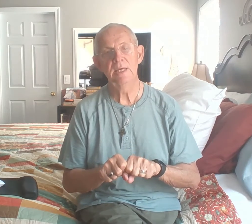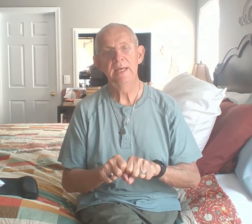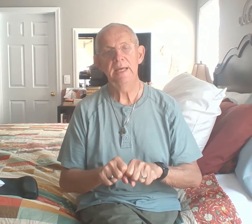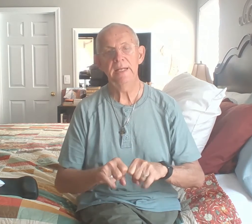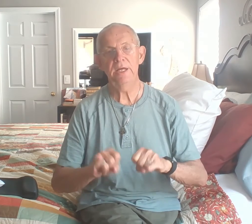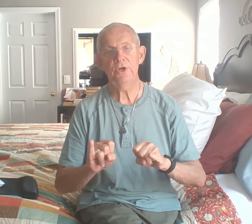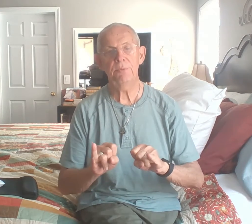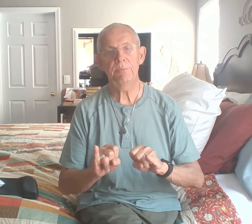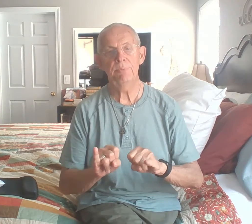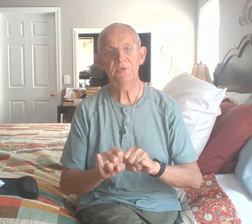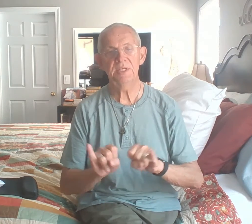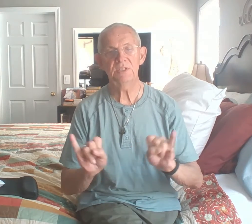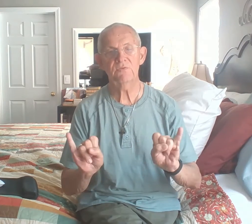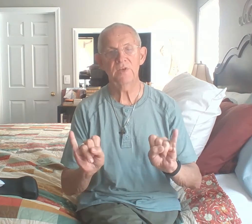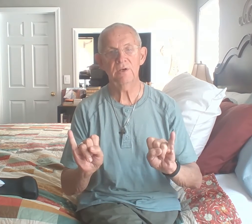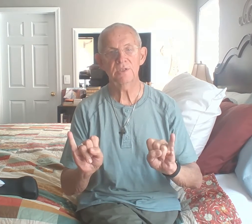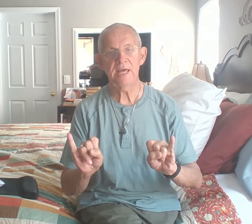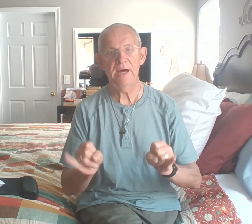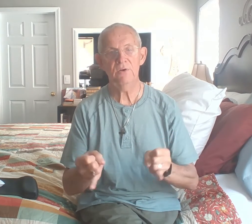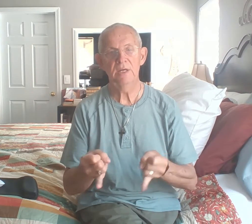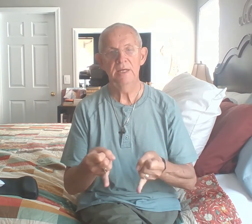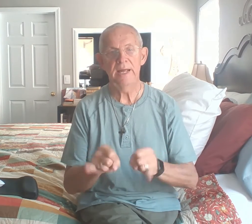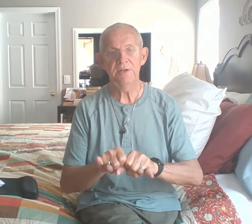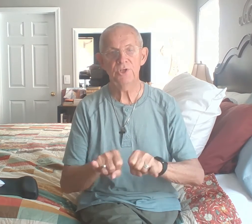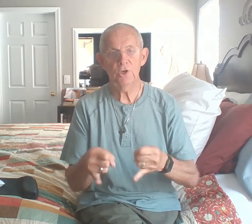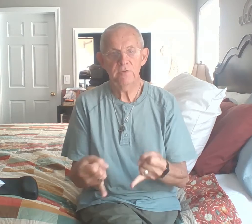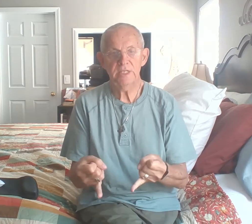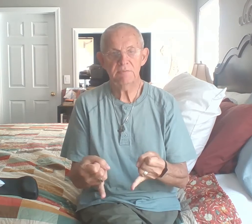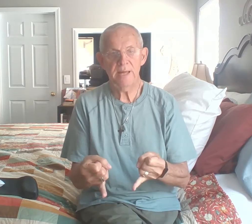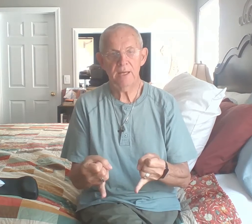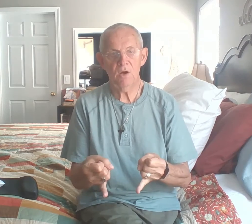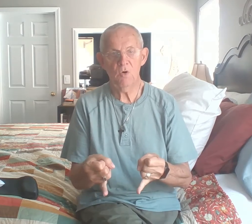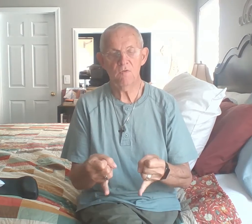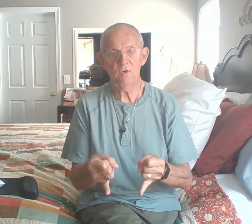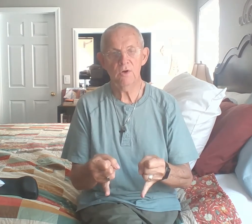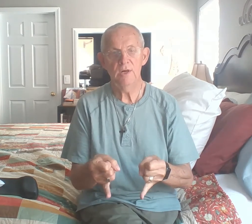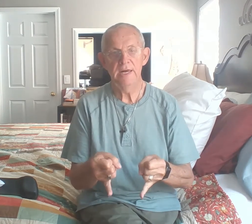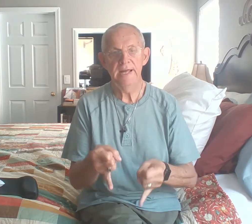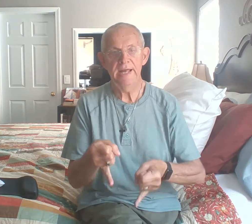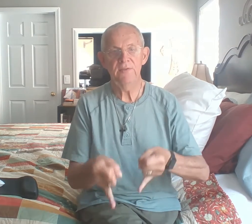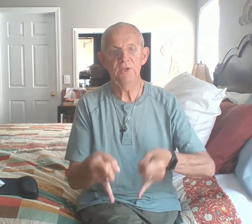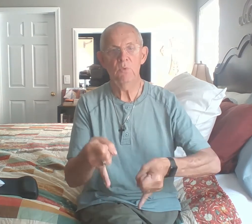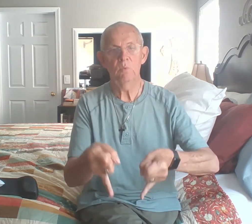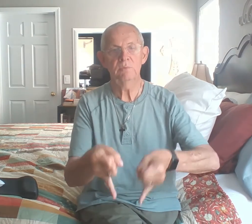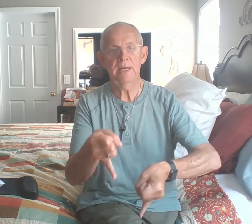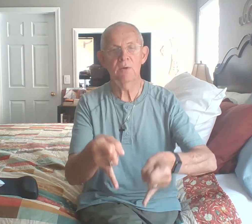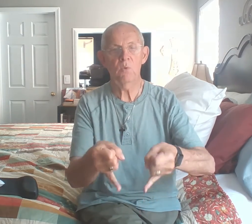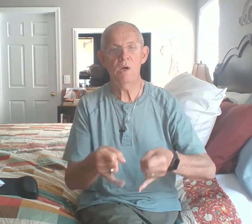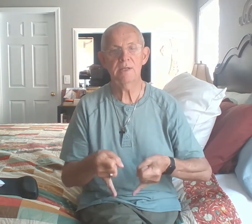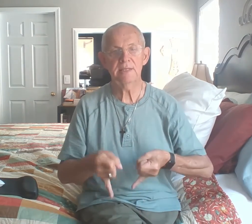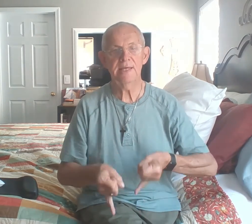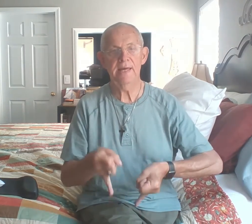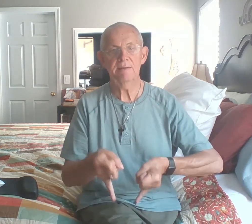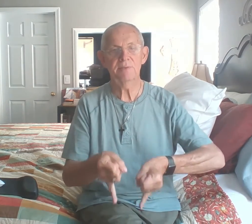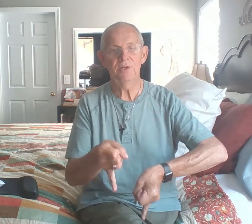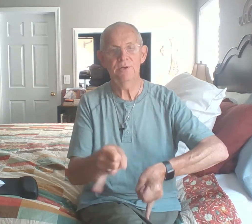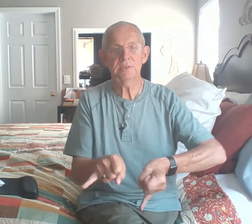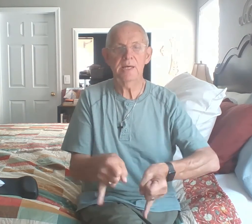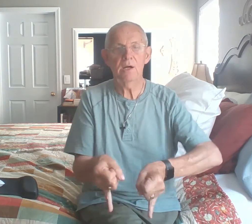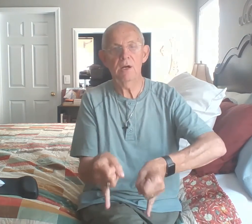And here you put these fingers out and turn these back over, and then you kind of walk like that. You know, it's kind of hard to